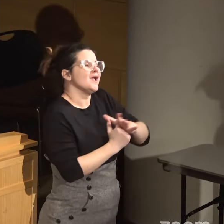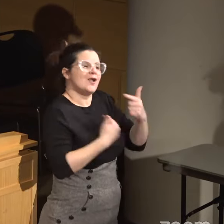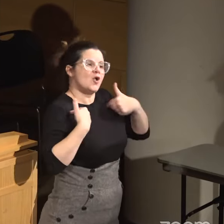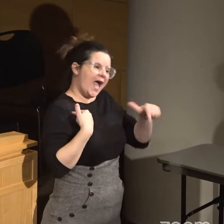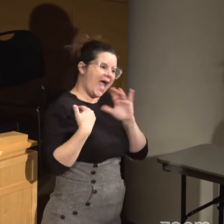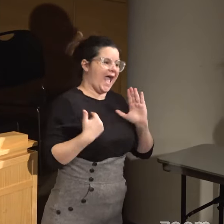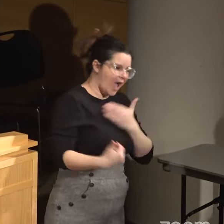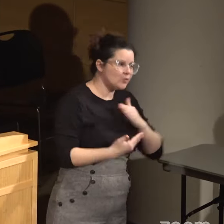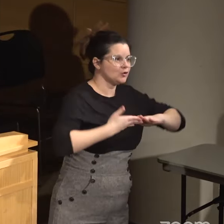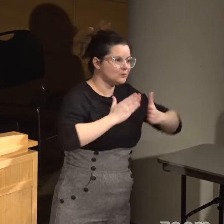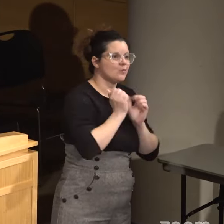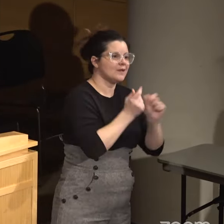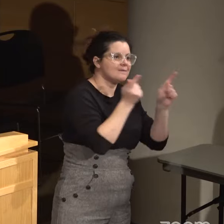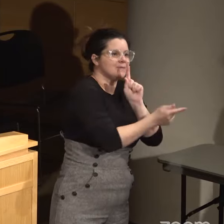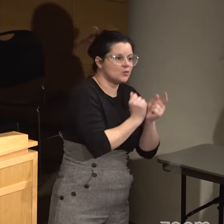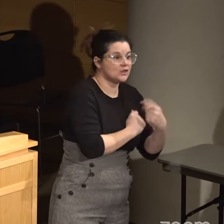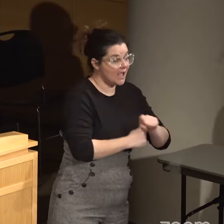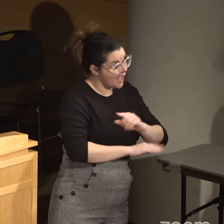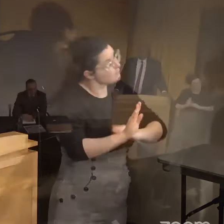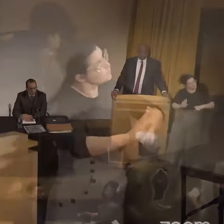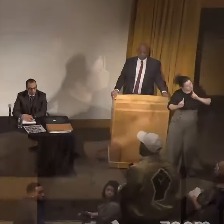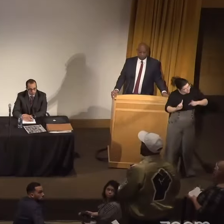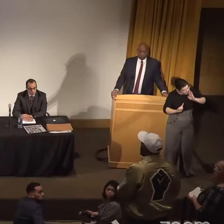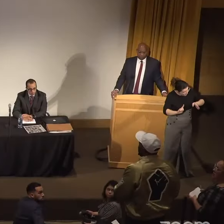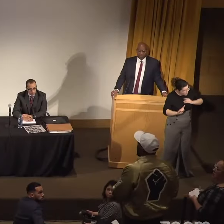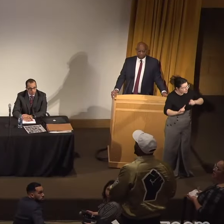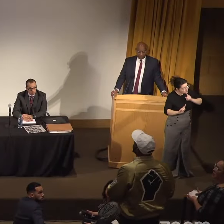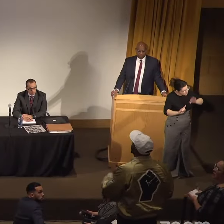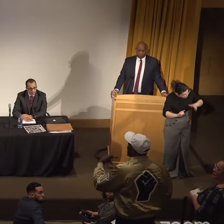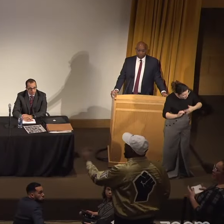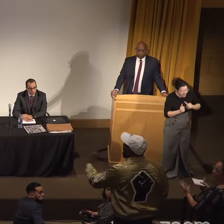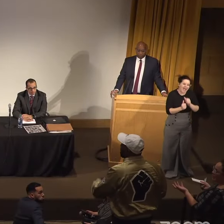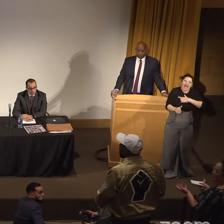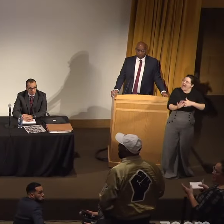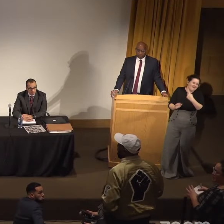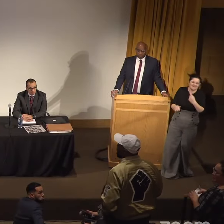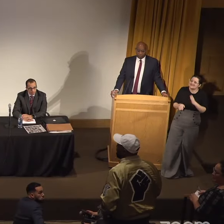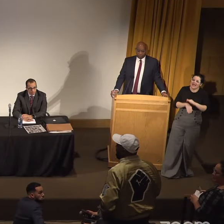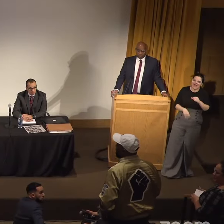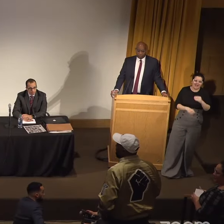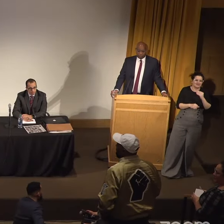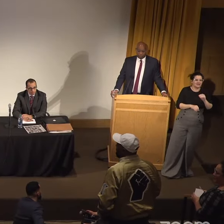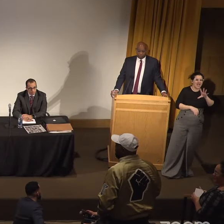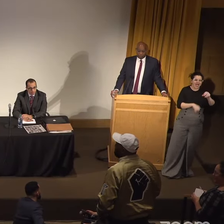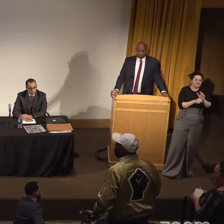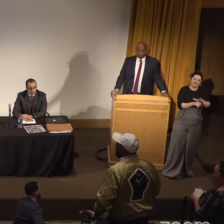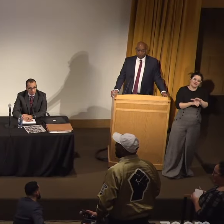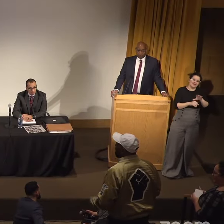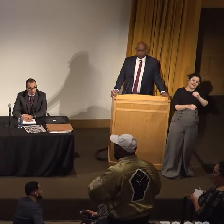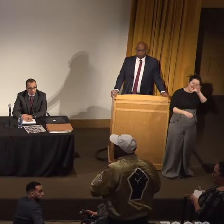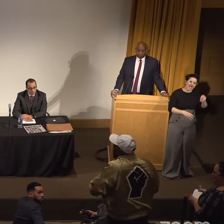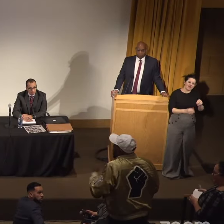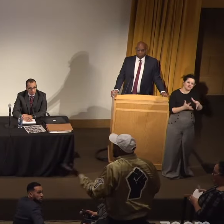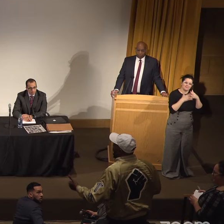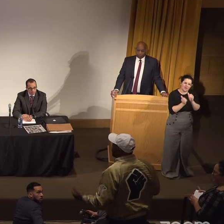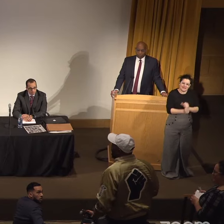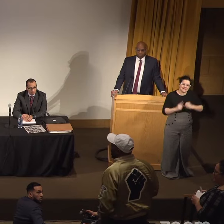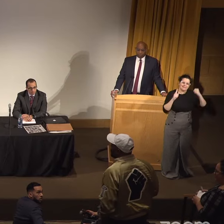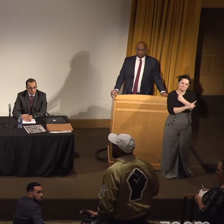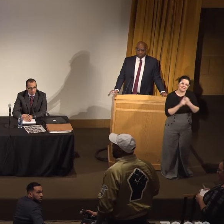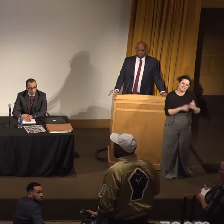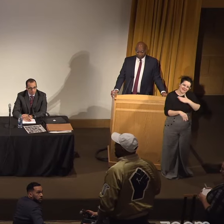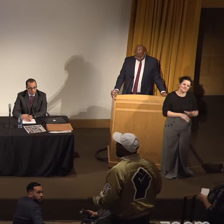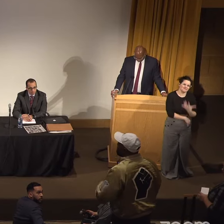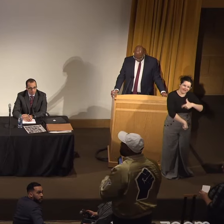Our community want to meet with y'all. We want to meet with you. And this would say African-American and Native. Because that's who they beat. They beat me five